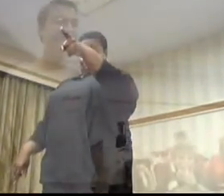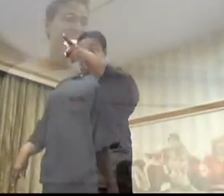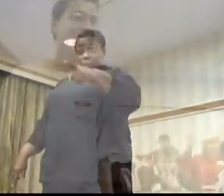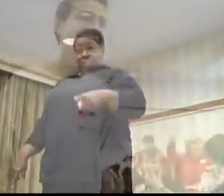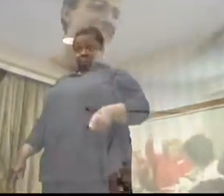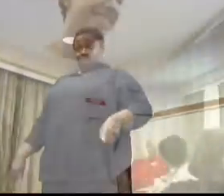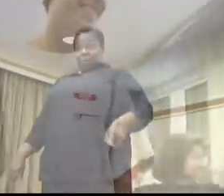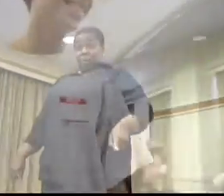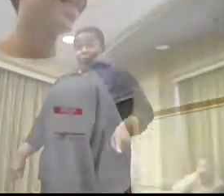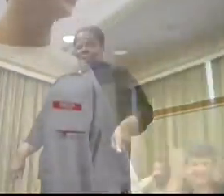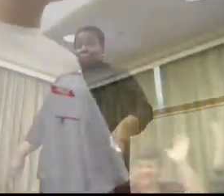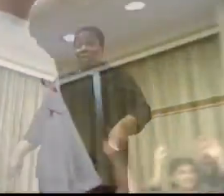ready?